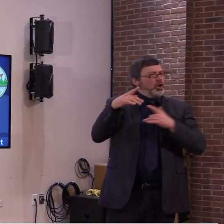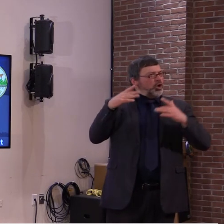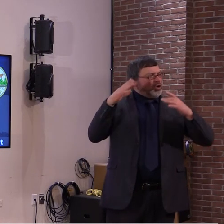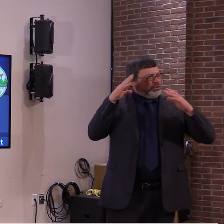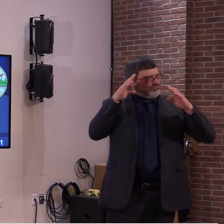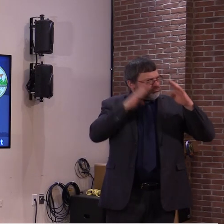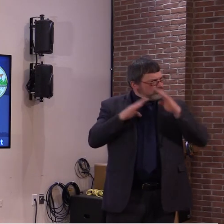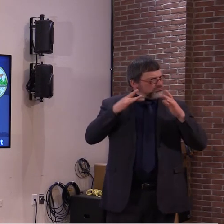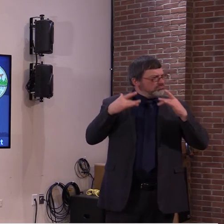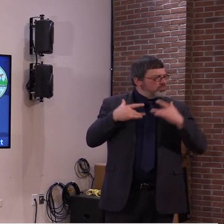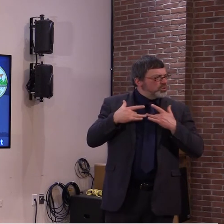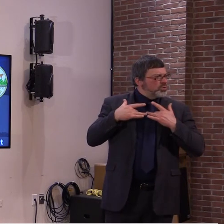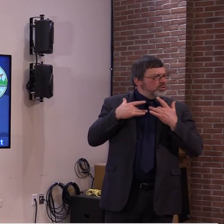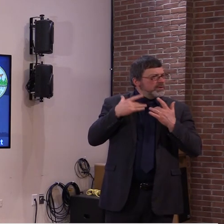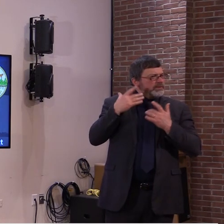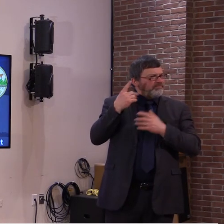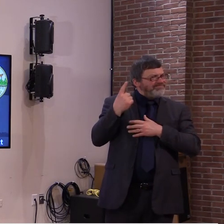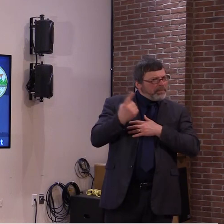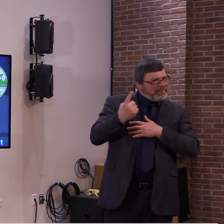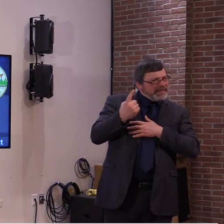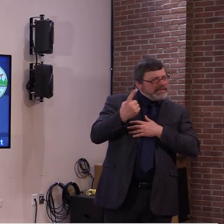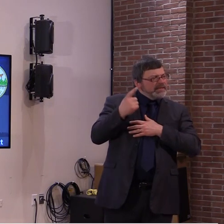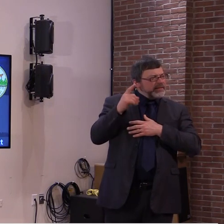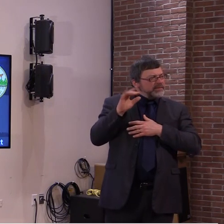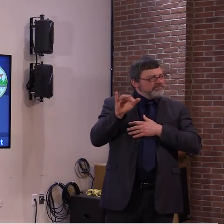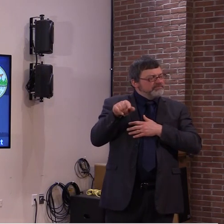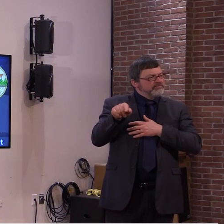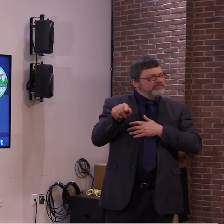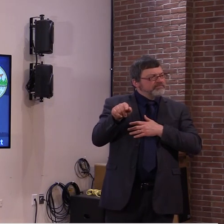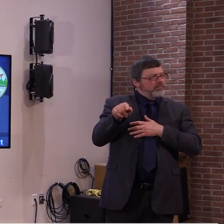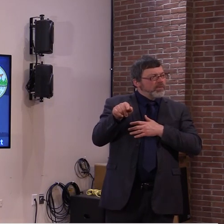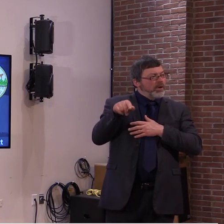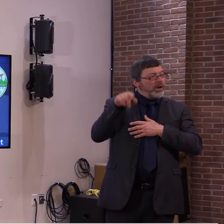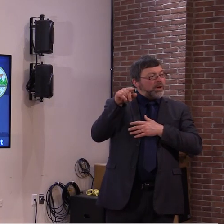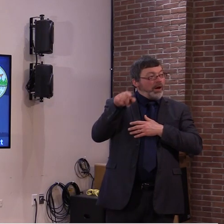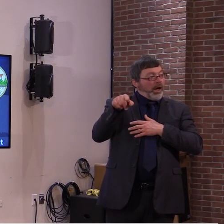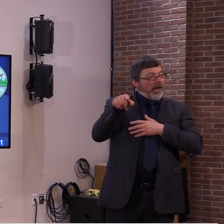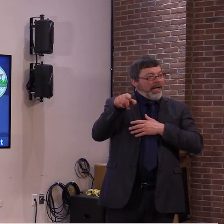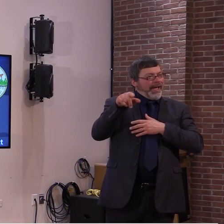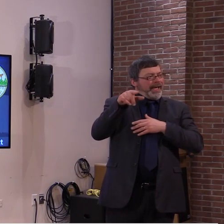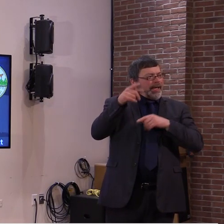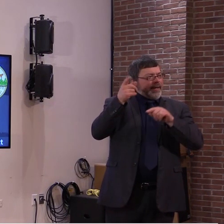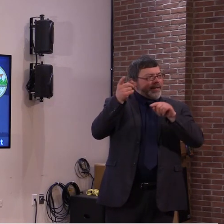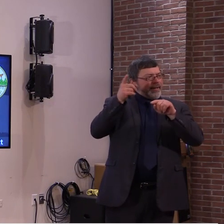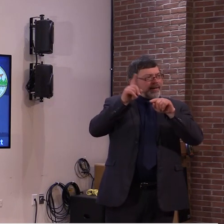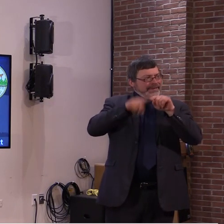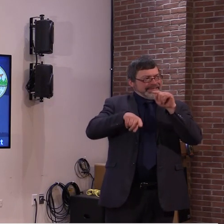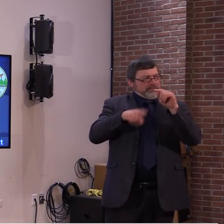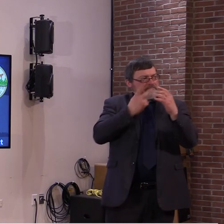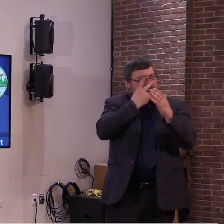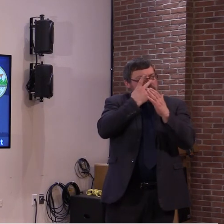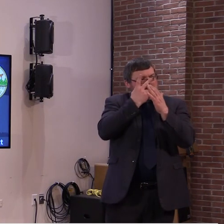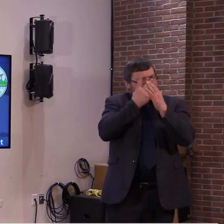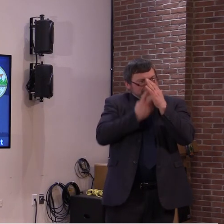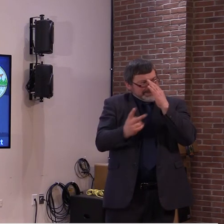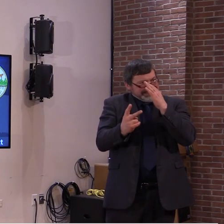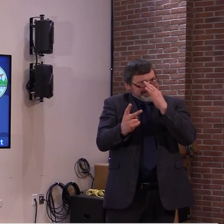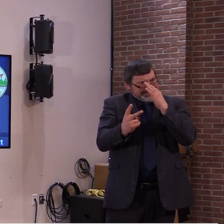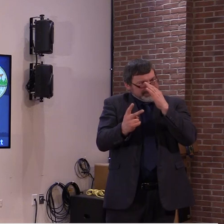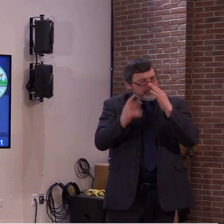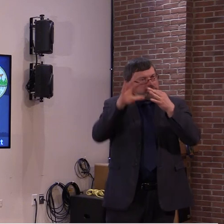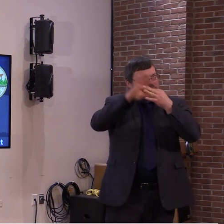there was a no predictability about the supply of vaccines coming into the state. Has there been